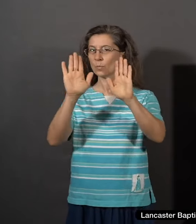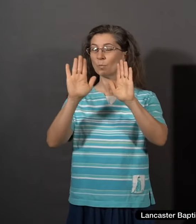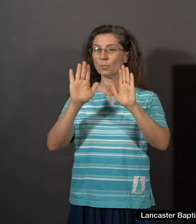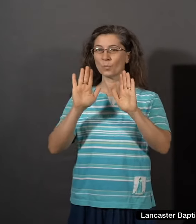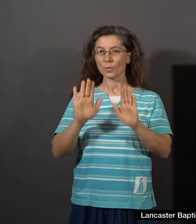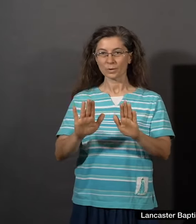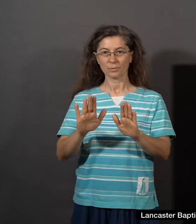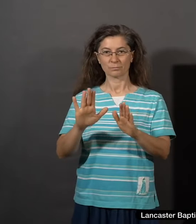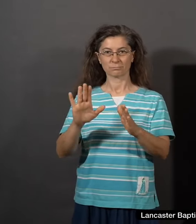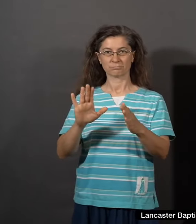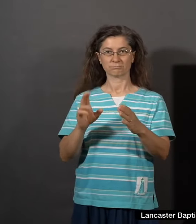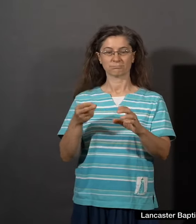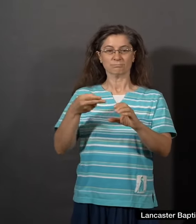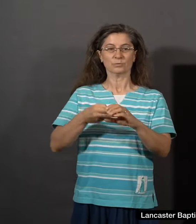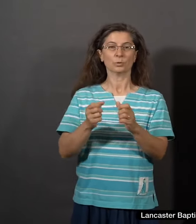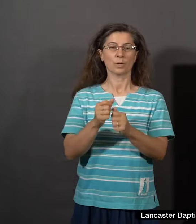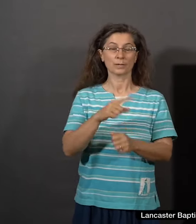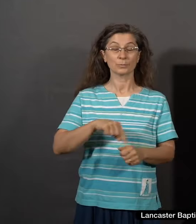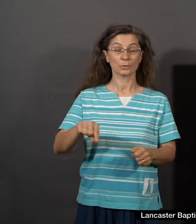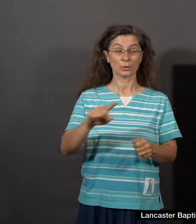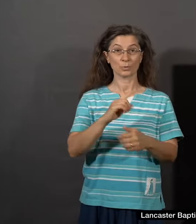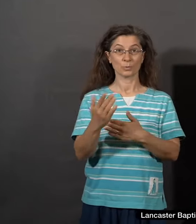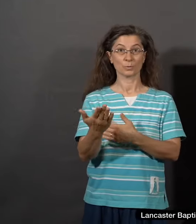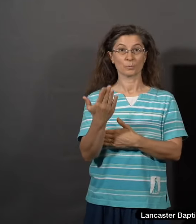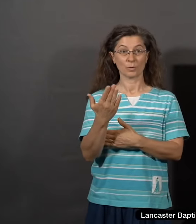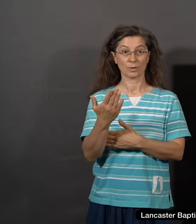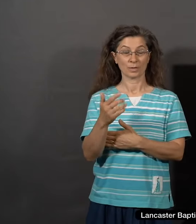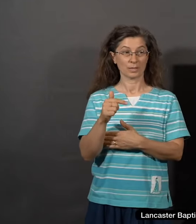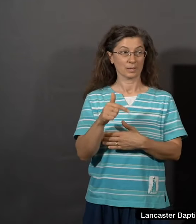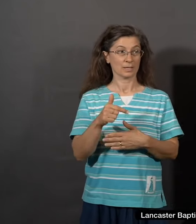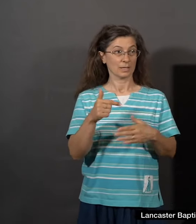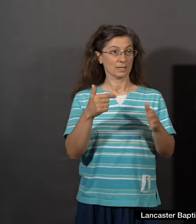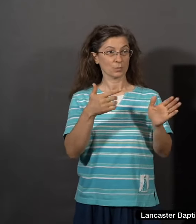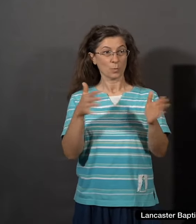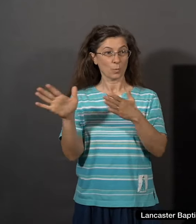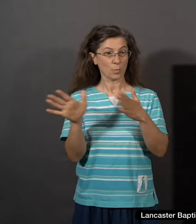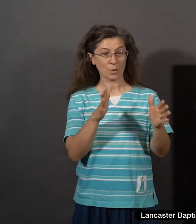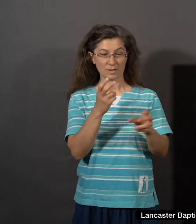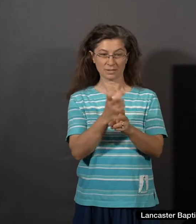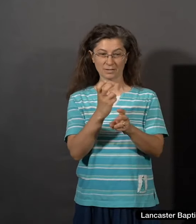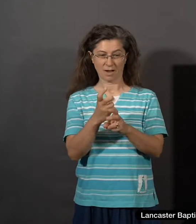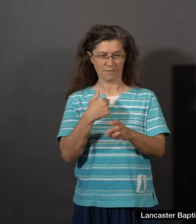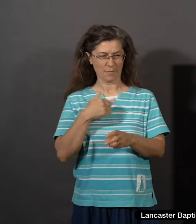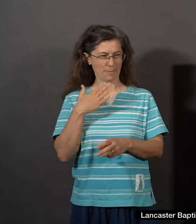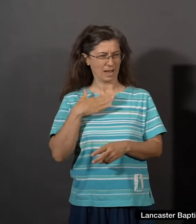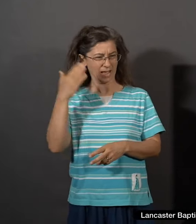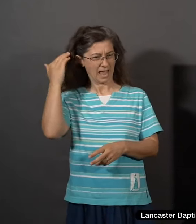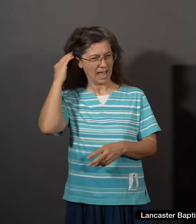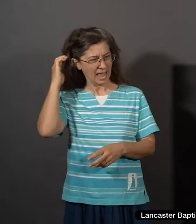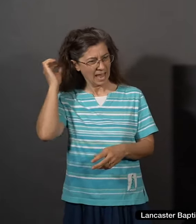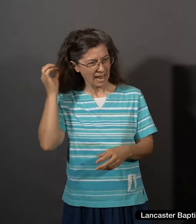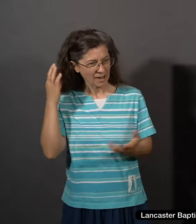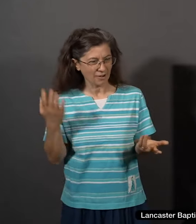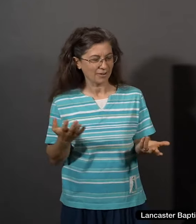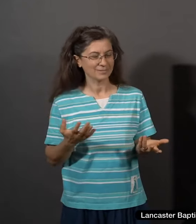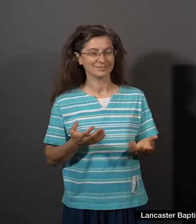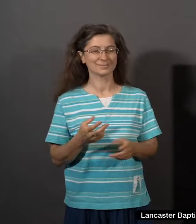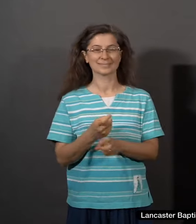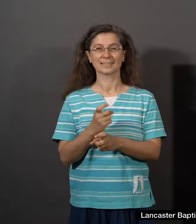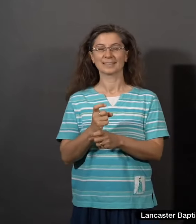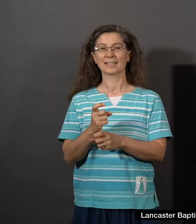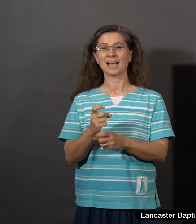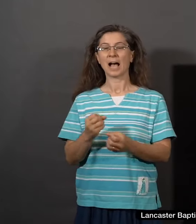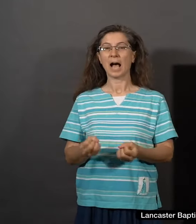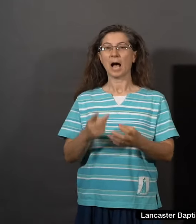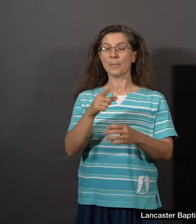you this morning and i'll tell you this wind is really hard on my hair dude i mean it's just blowing my hair this morning so uh how